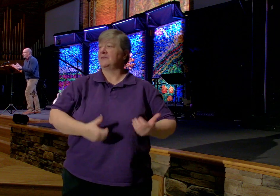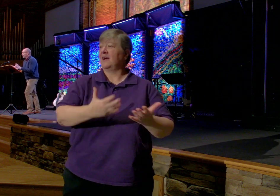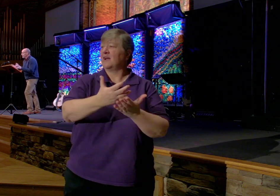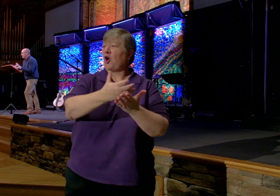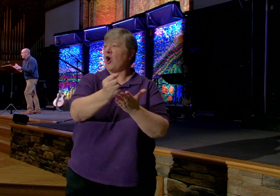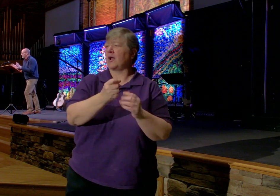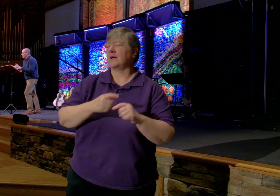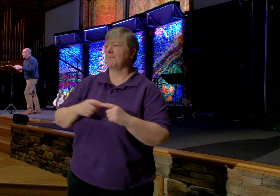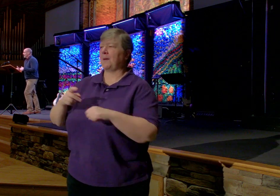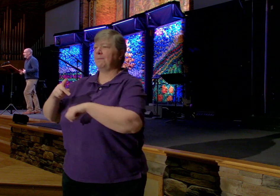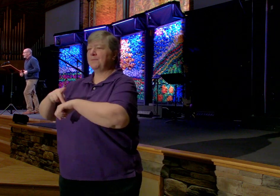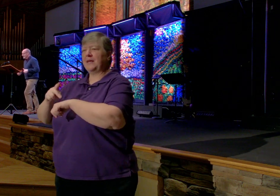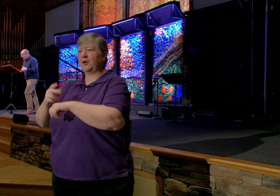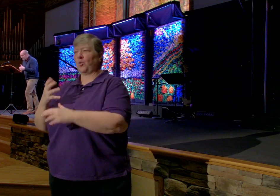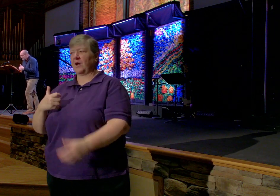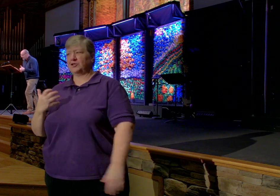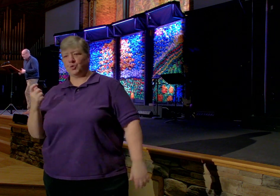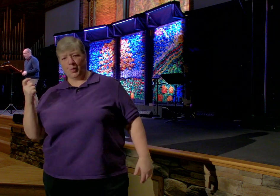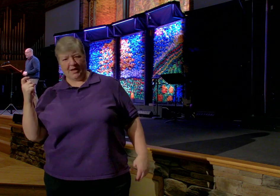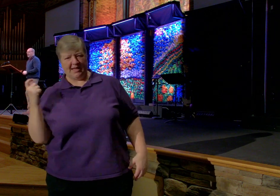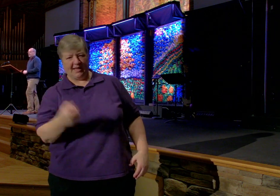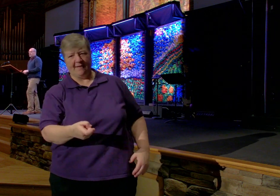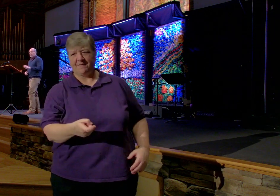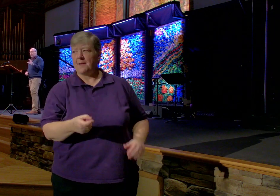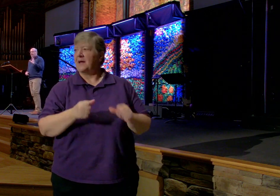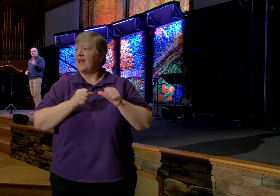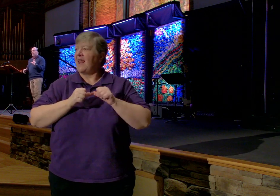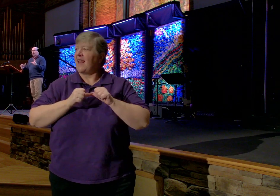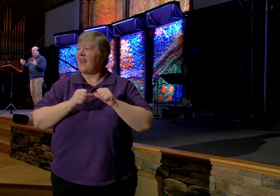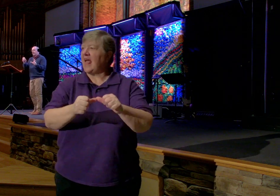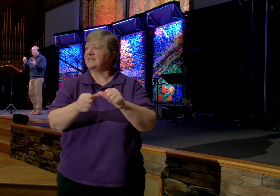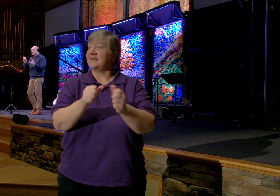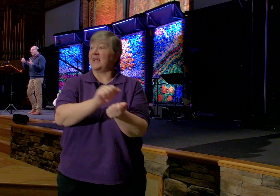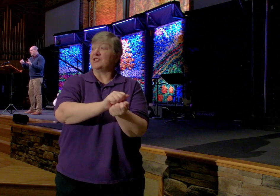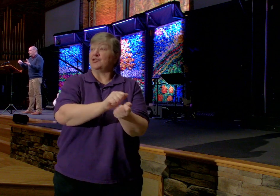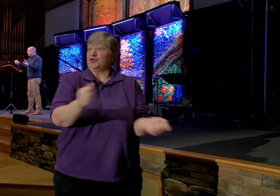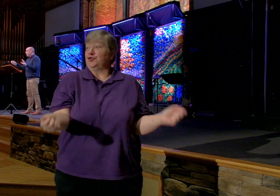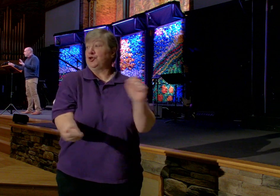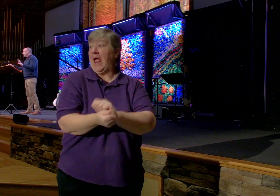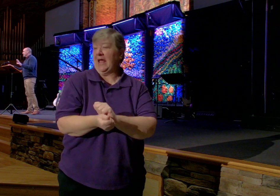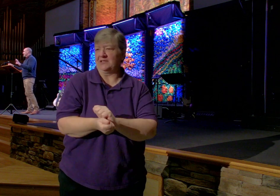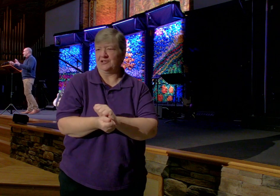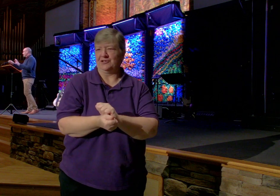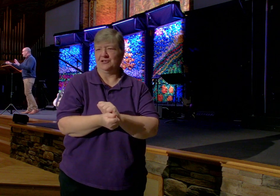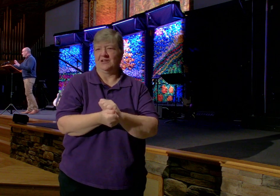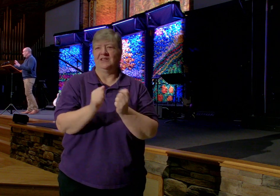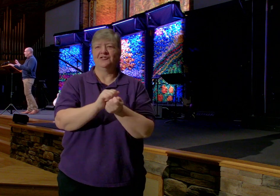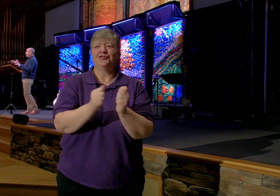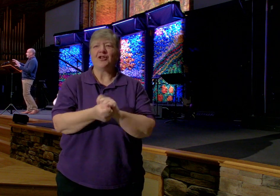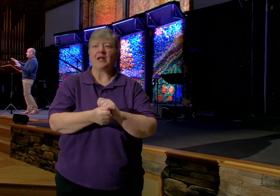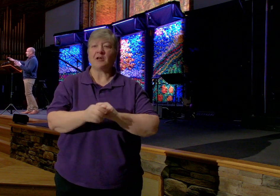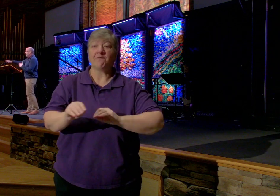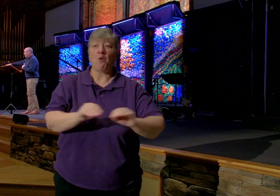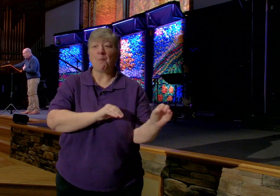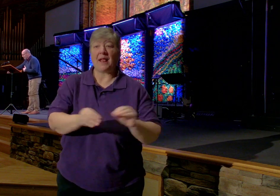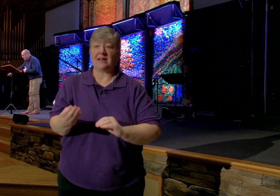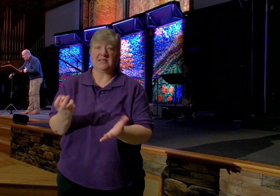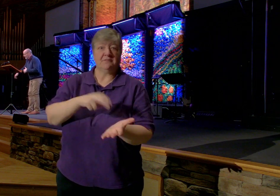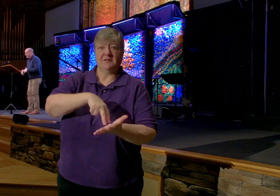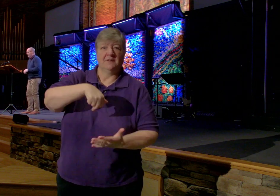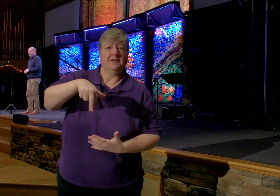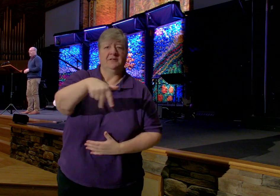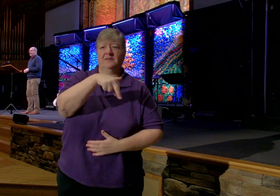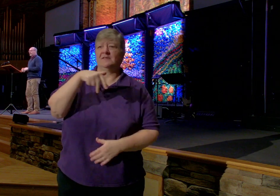gone. But Peter wanted to give him lasting change. He wanted to give him change of mobility, change of